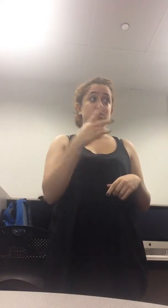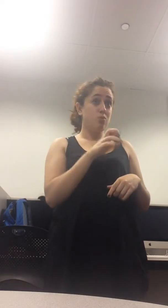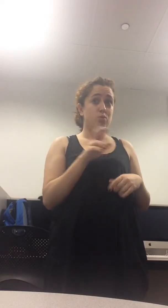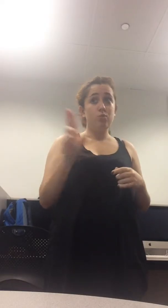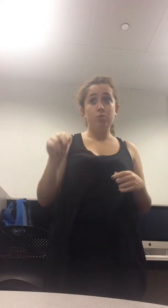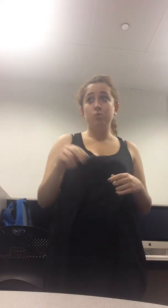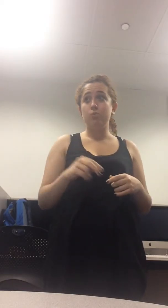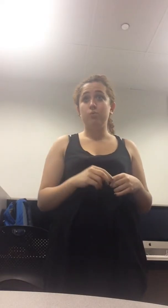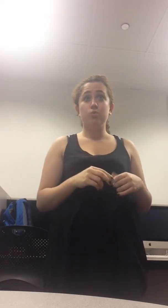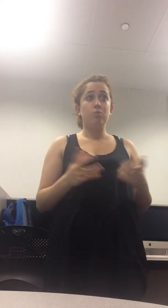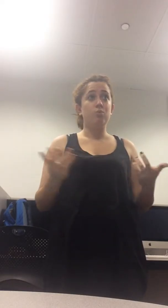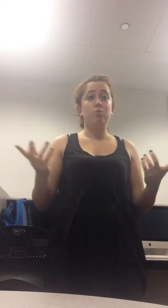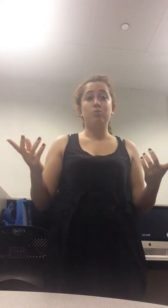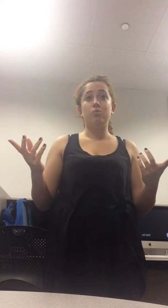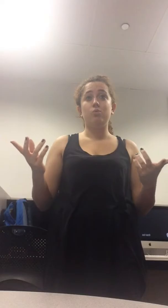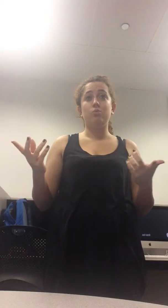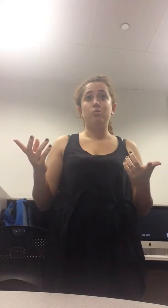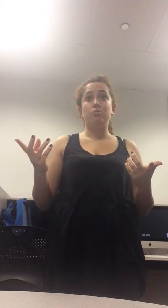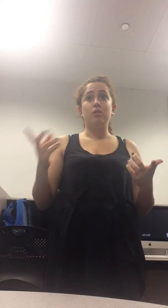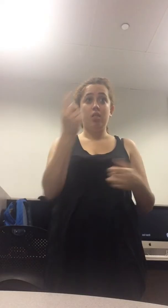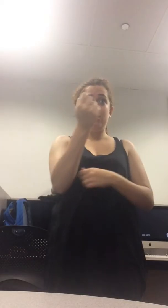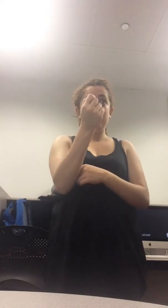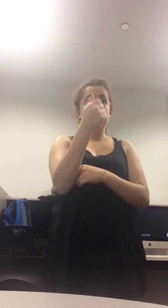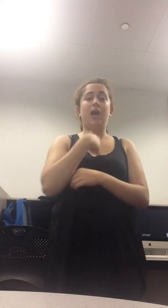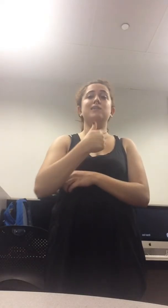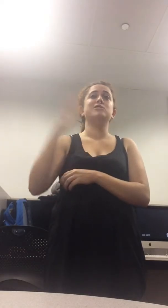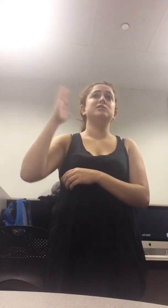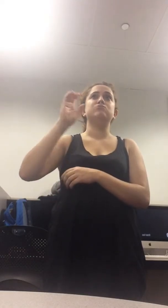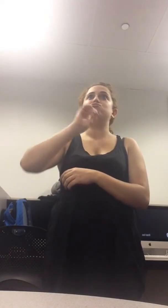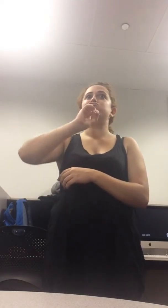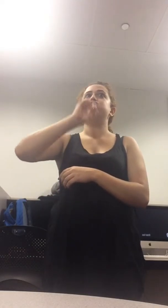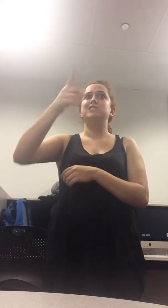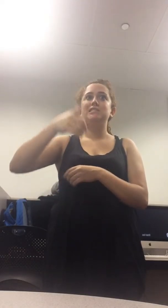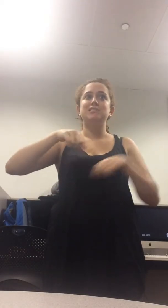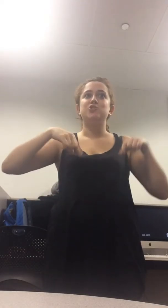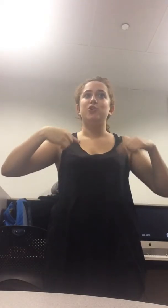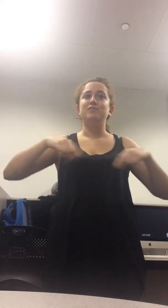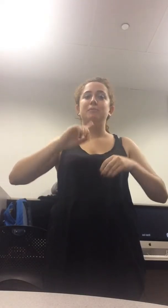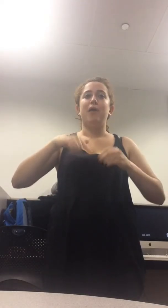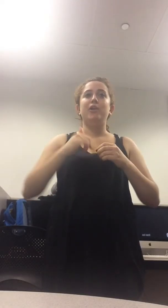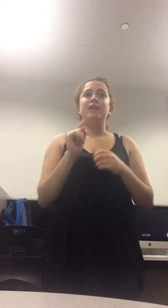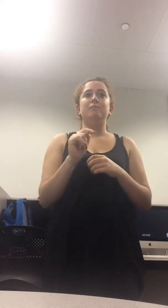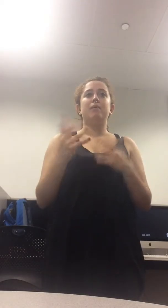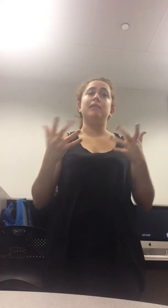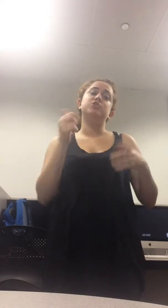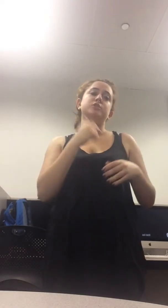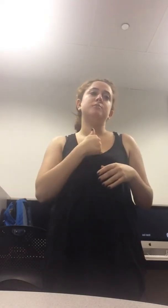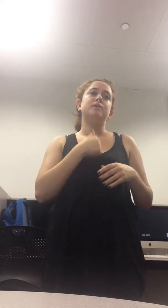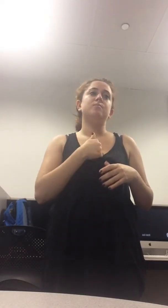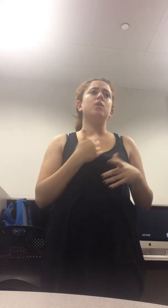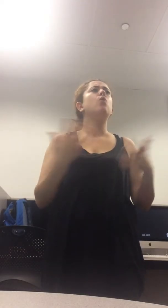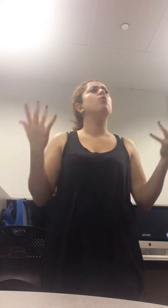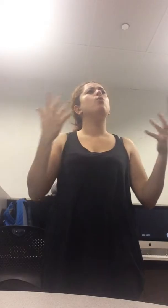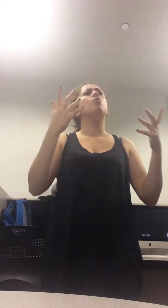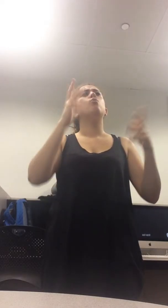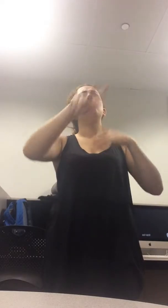day. A little bit? Yeah. Yes, that's all. I used to get nervous about it. Maybe that's just me. What about personality factors? Let's go back to what you were saying